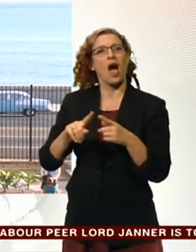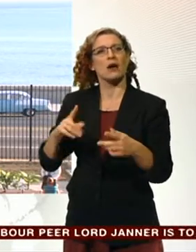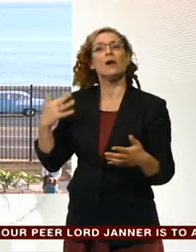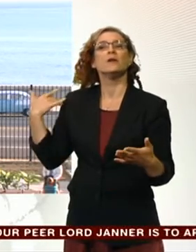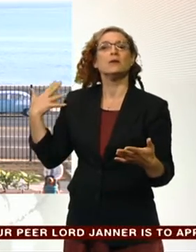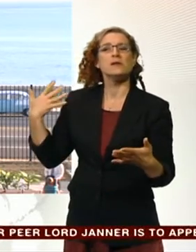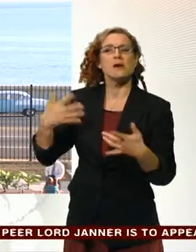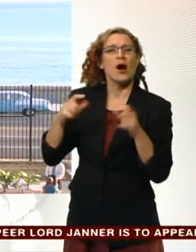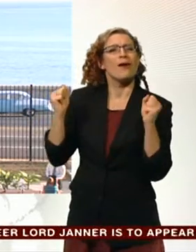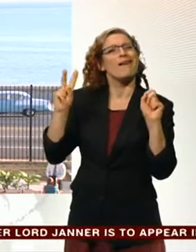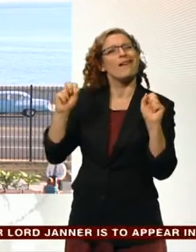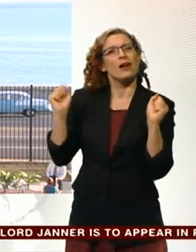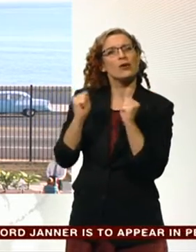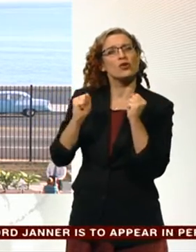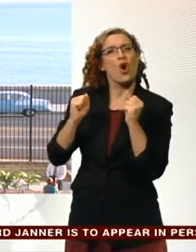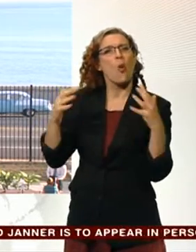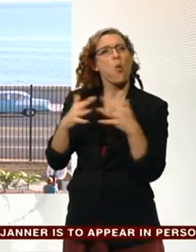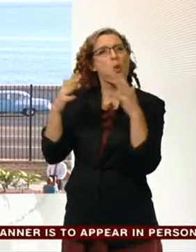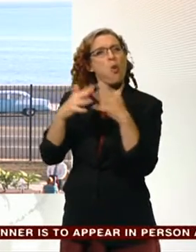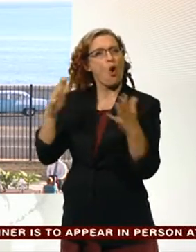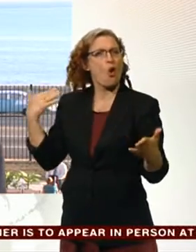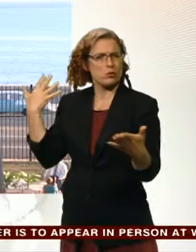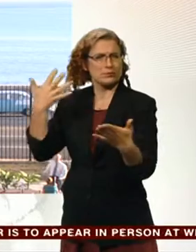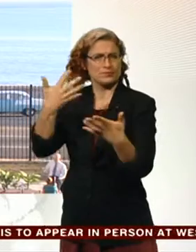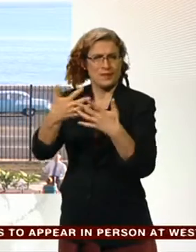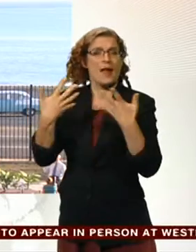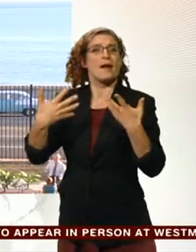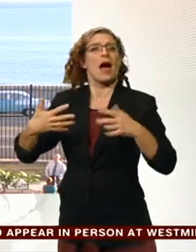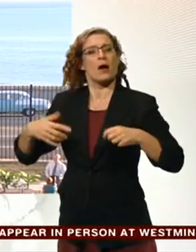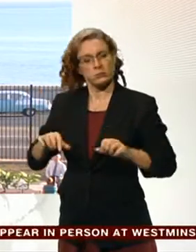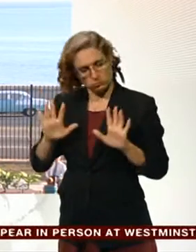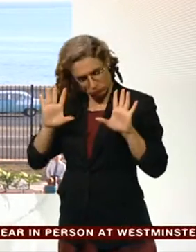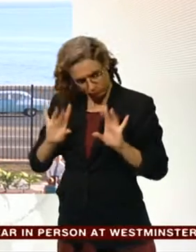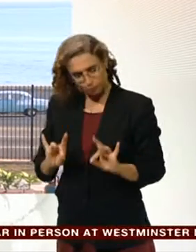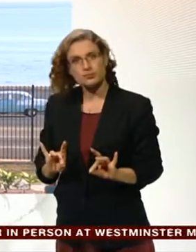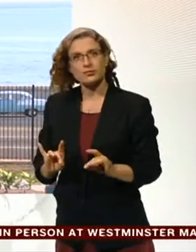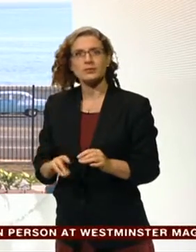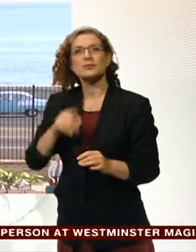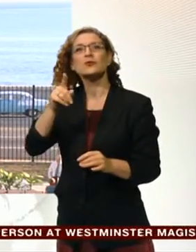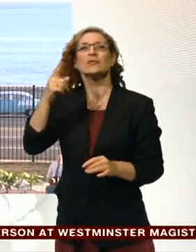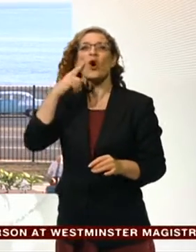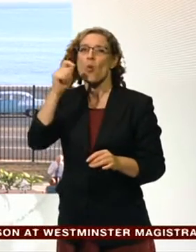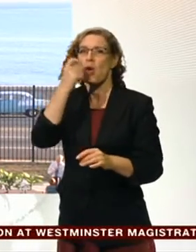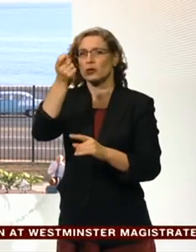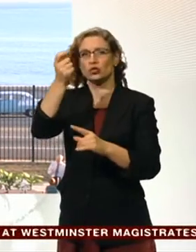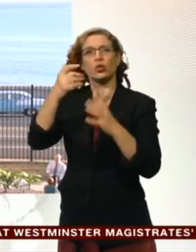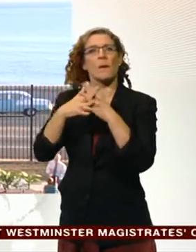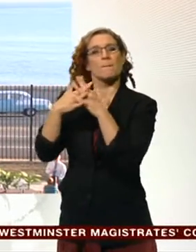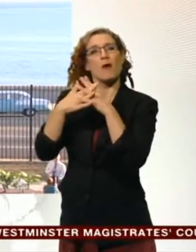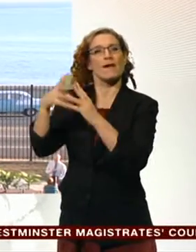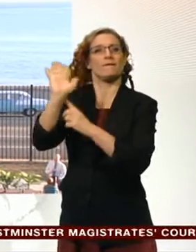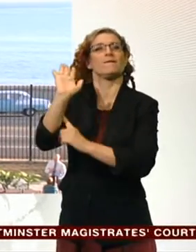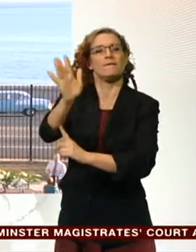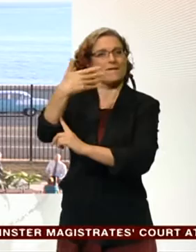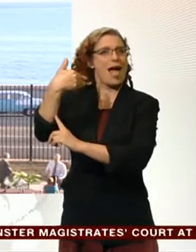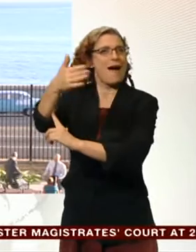Cold War between Havana and Washington. And behind me, the stars and stripes will be flying in just a matter of hours.